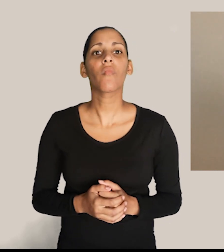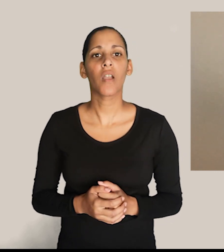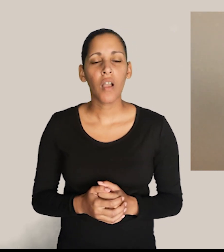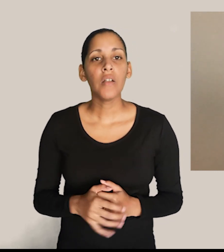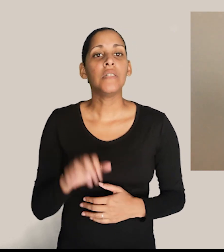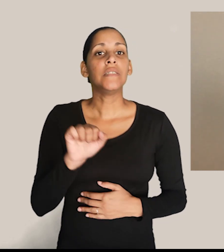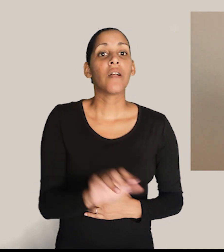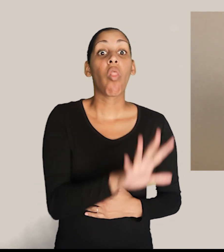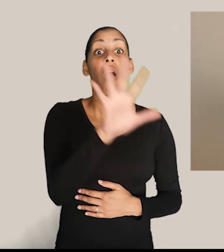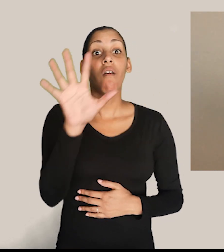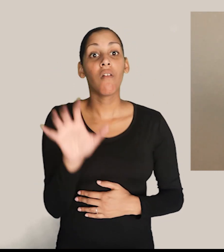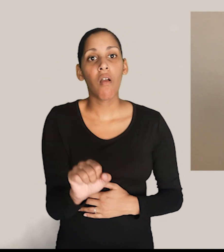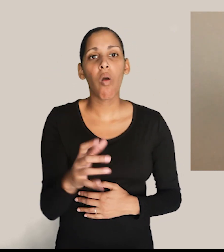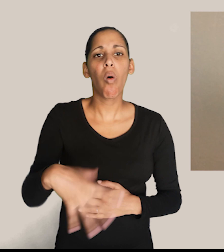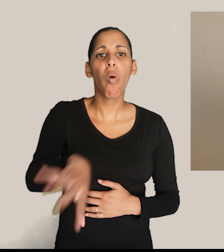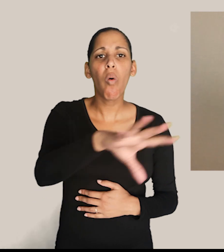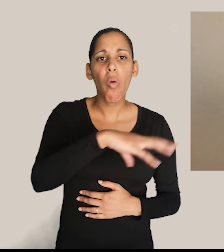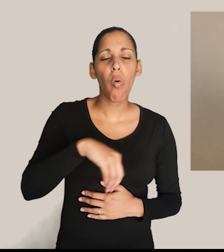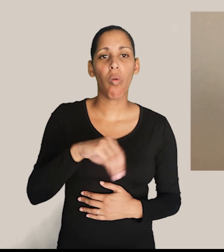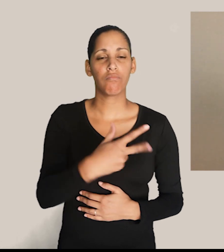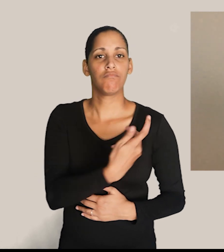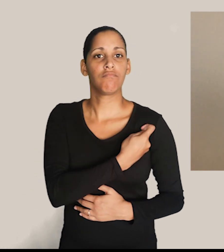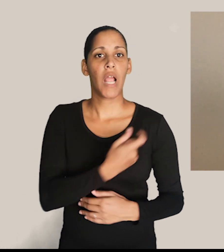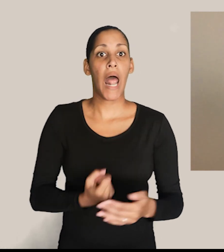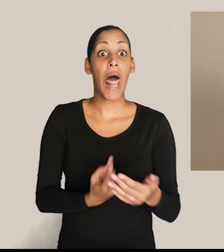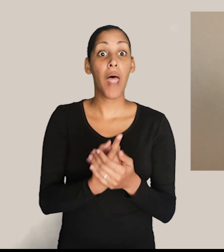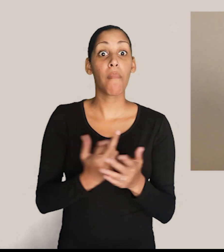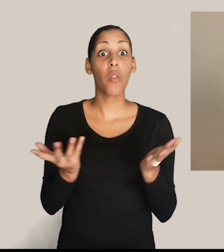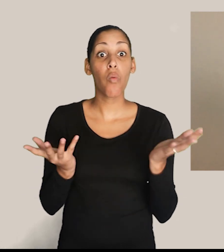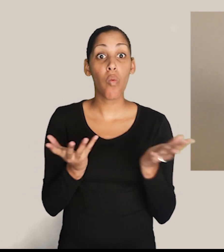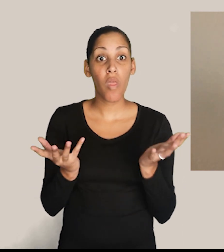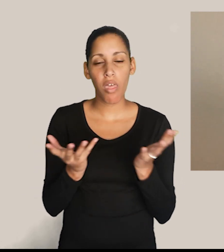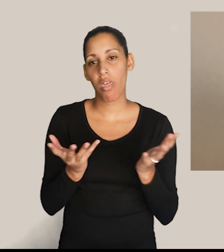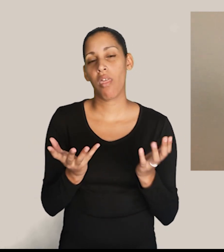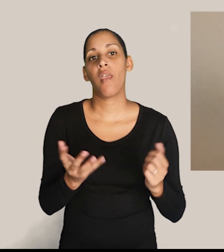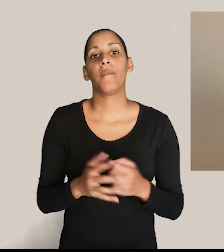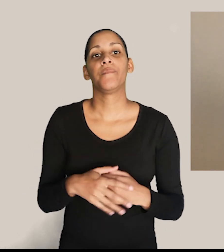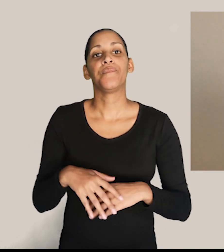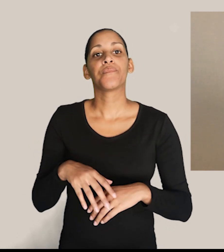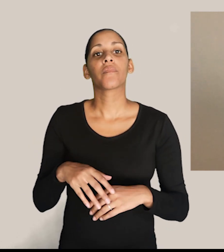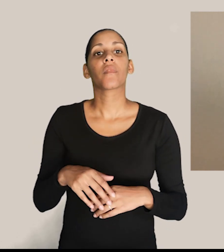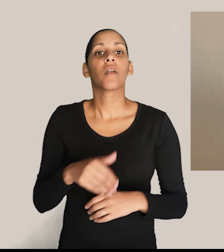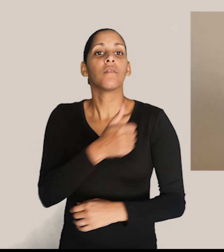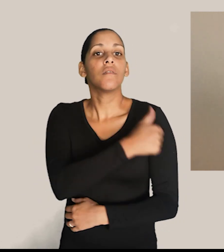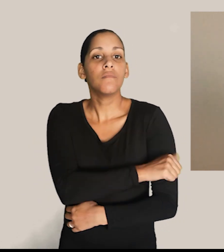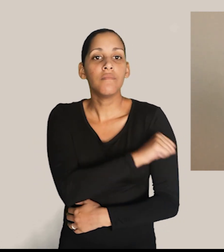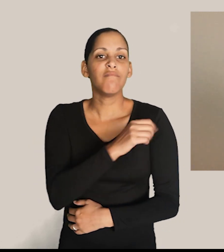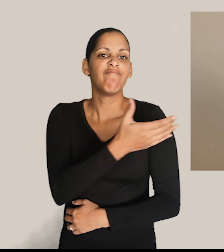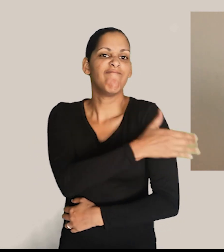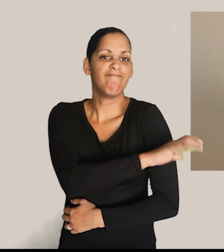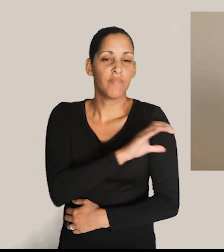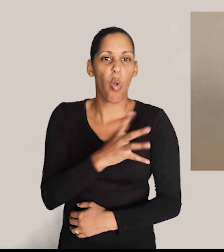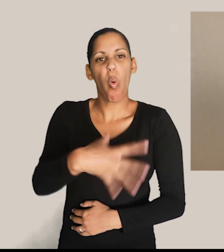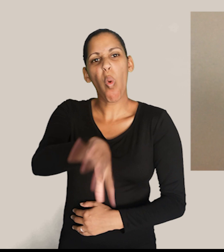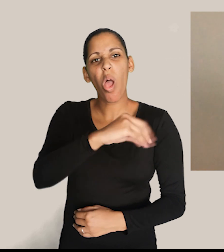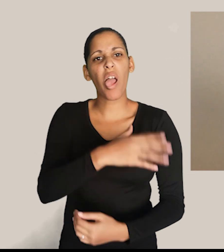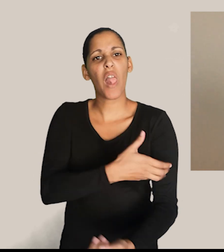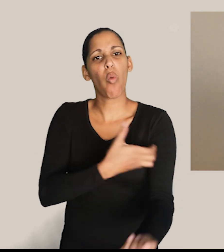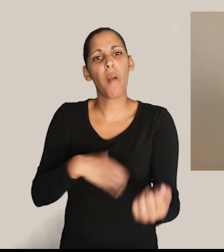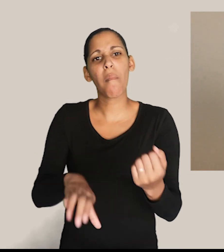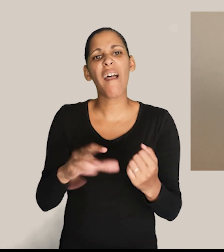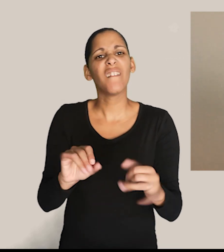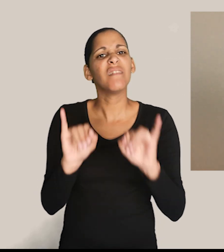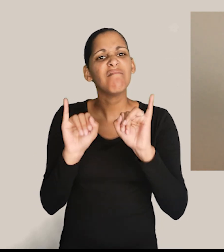So in South Africa, all vaccinations will take place at medical facilities or facilities equipped to assist with